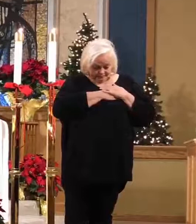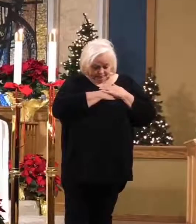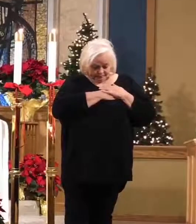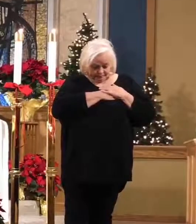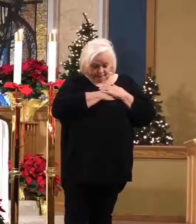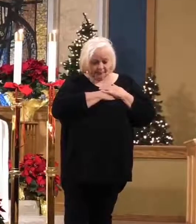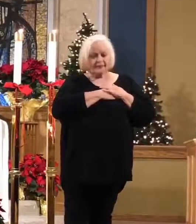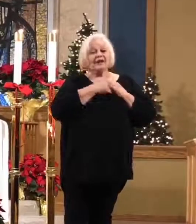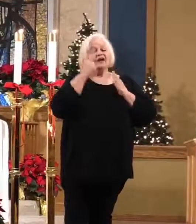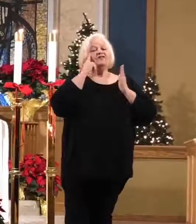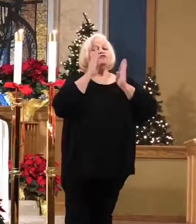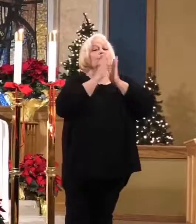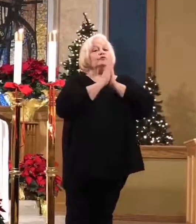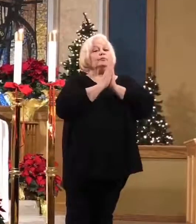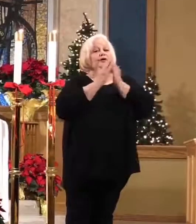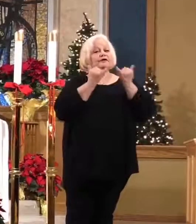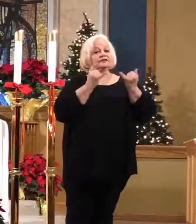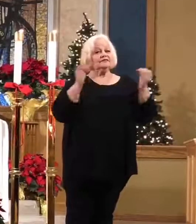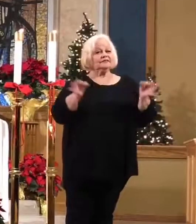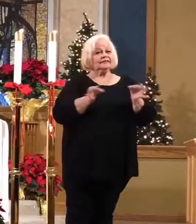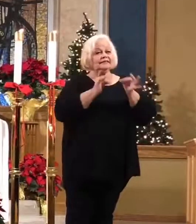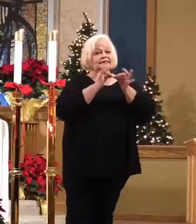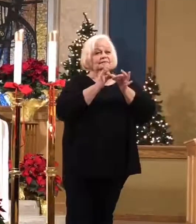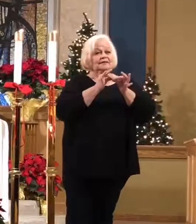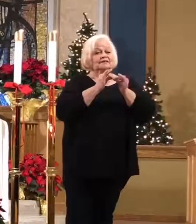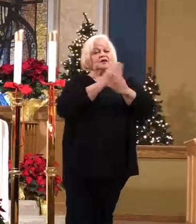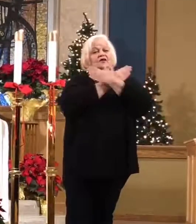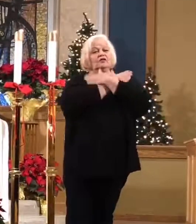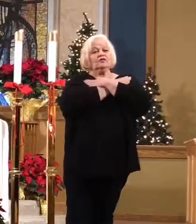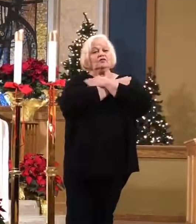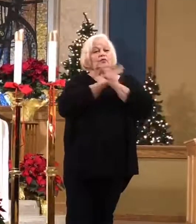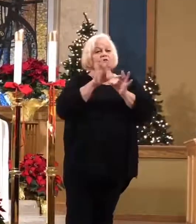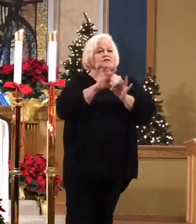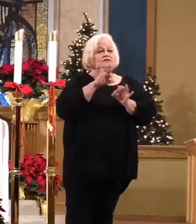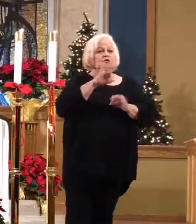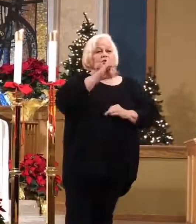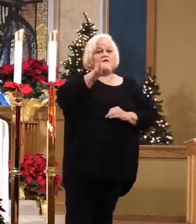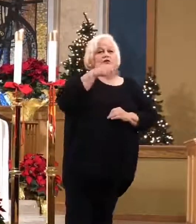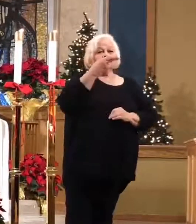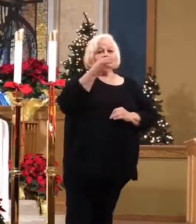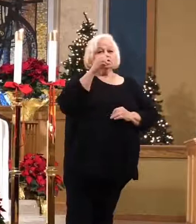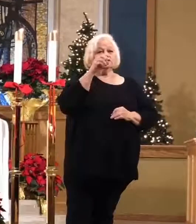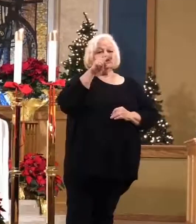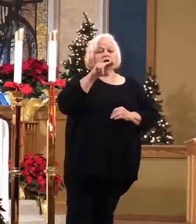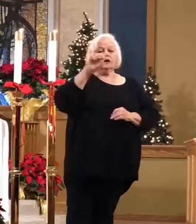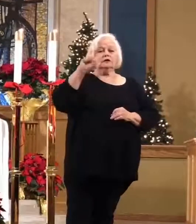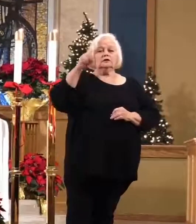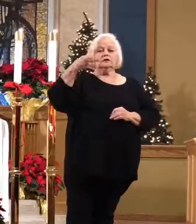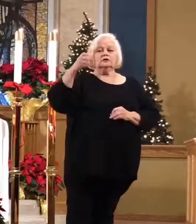and for the intention of today's Mass, the repose of the soul of Jean Chironi,